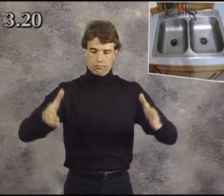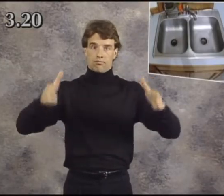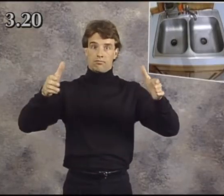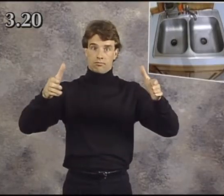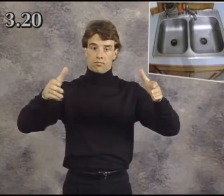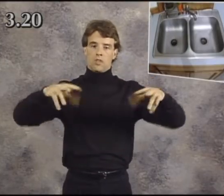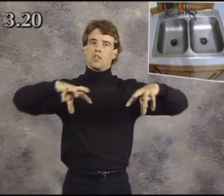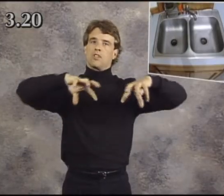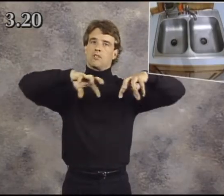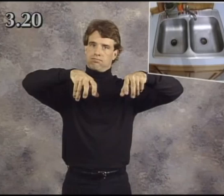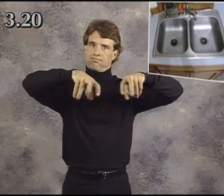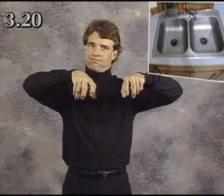Sink.